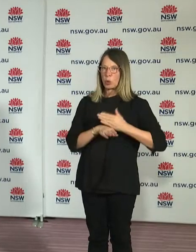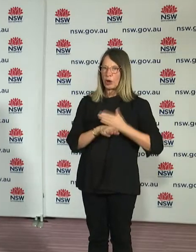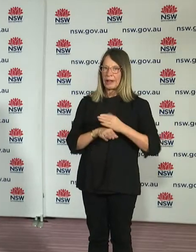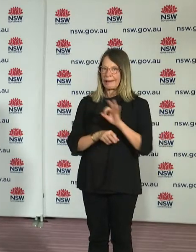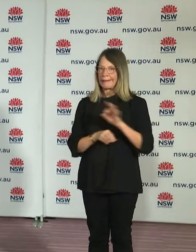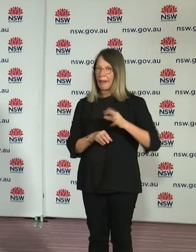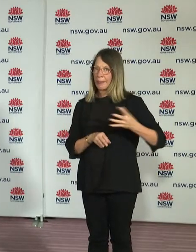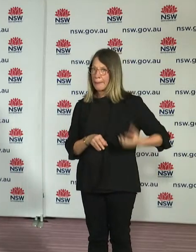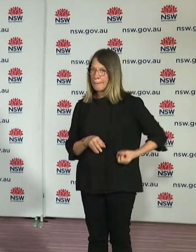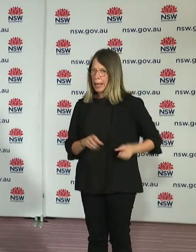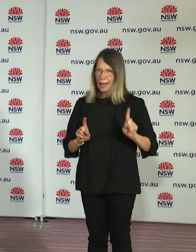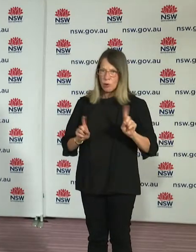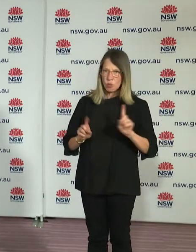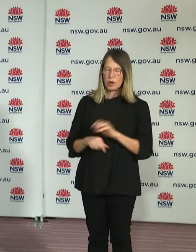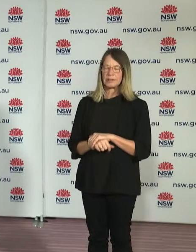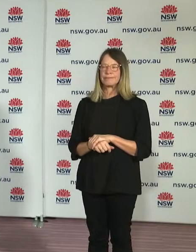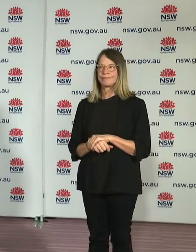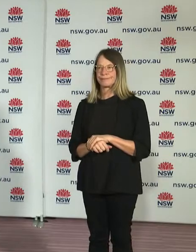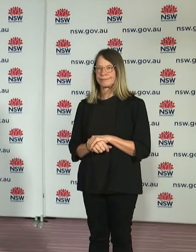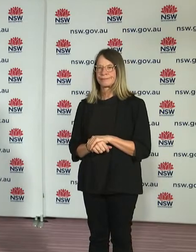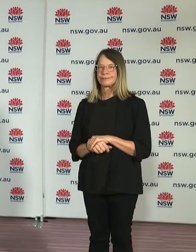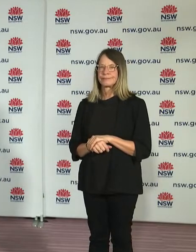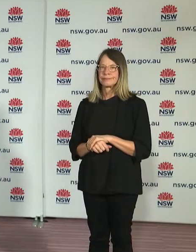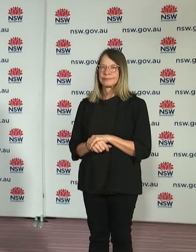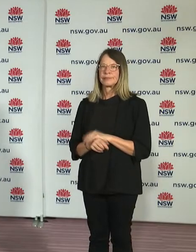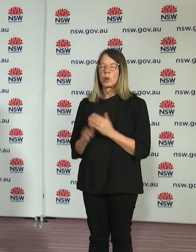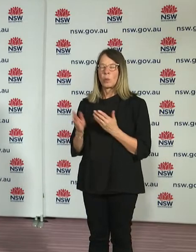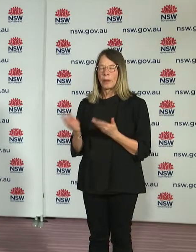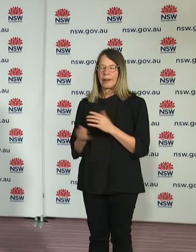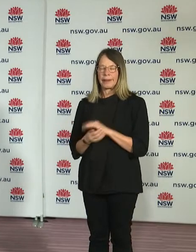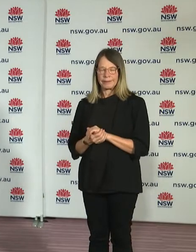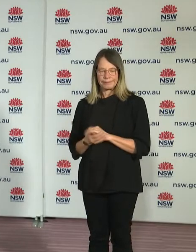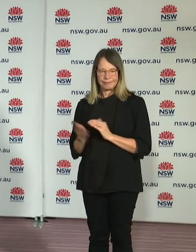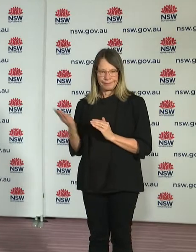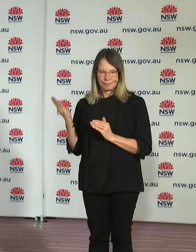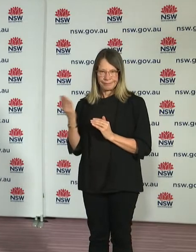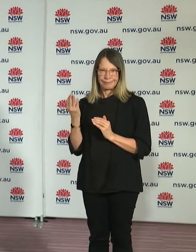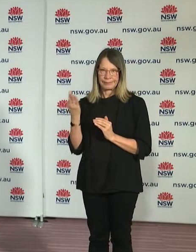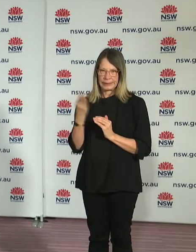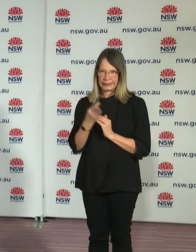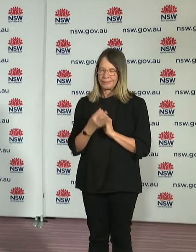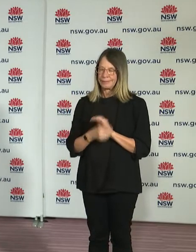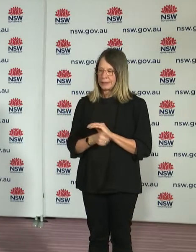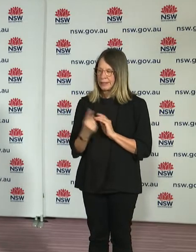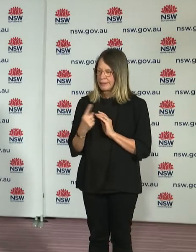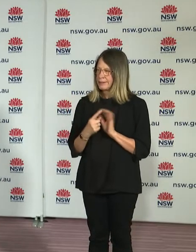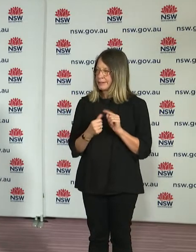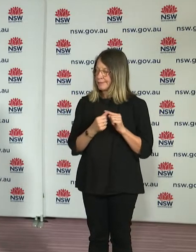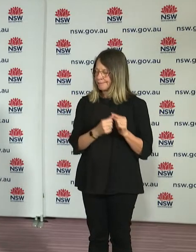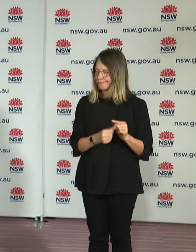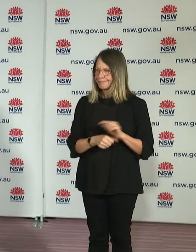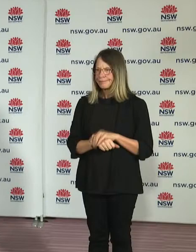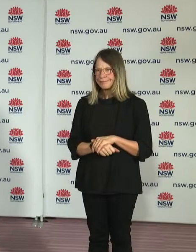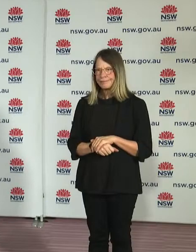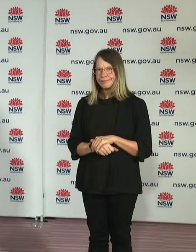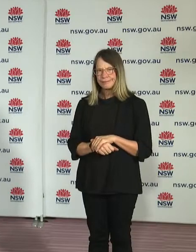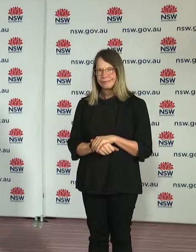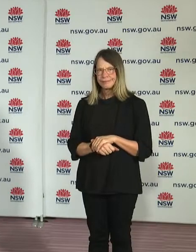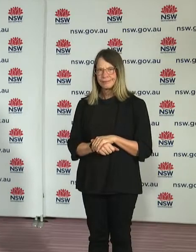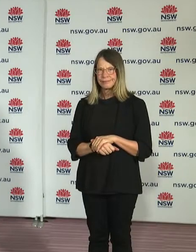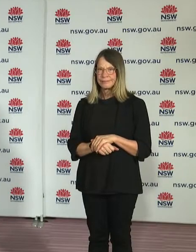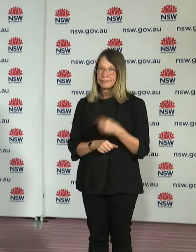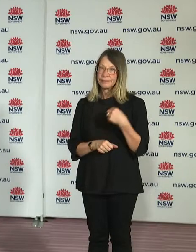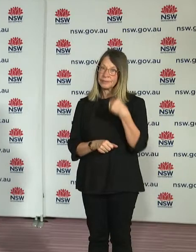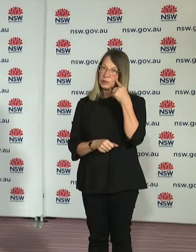look to see if there were other available opportunities for them, but in all likelihood, as I said yesterday and I've said many times, there won't